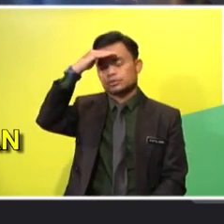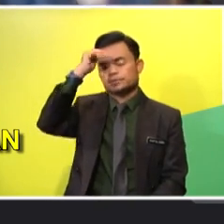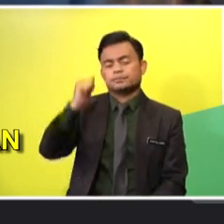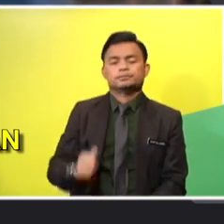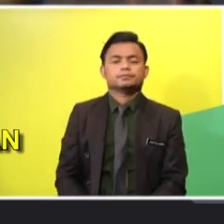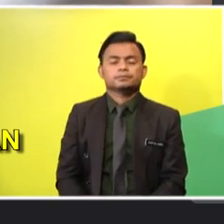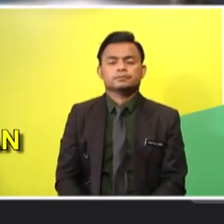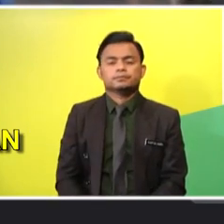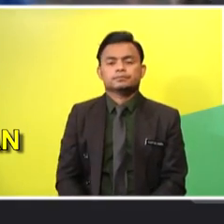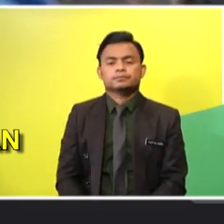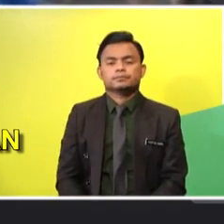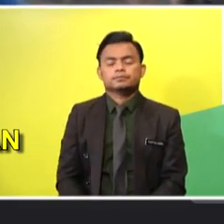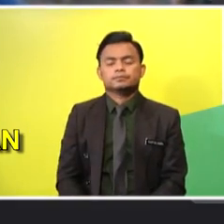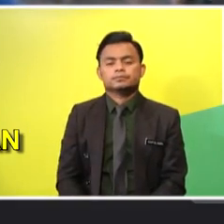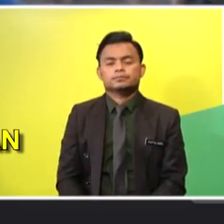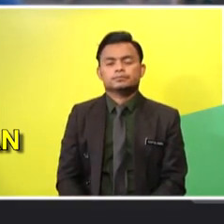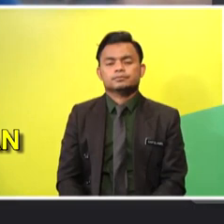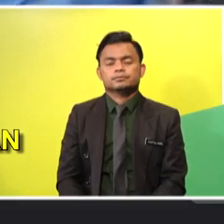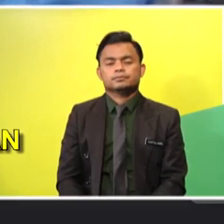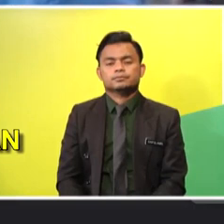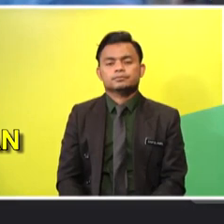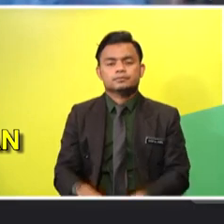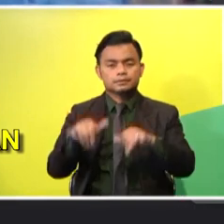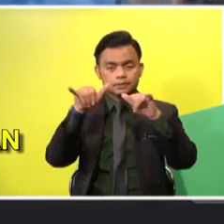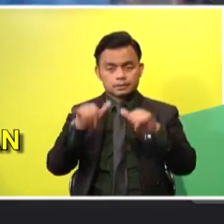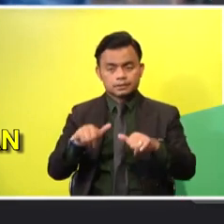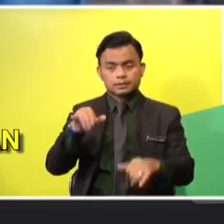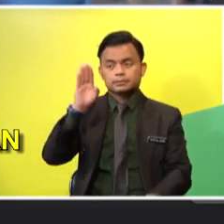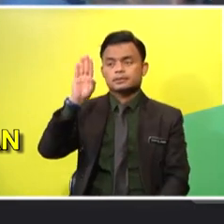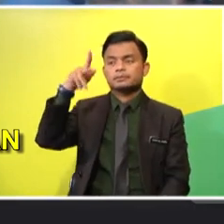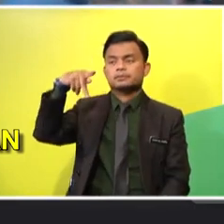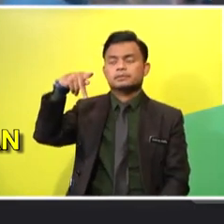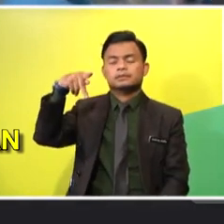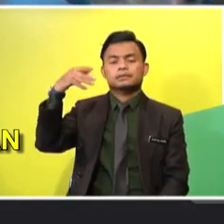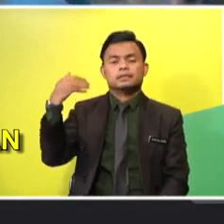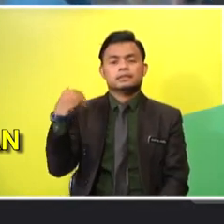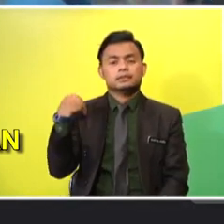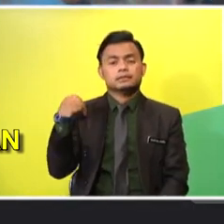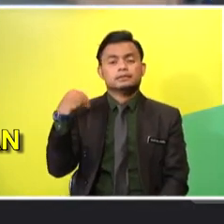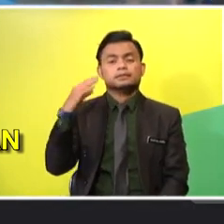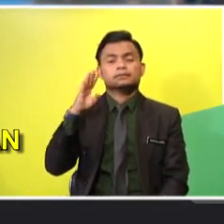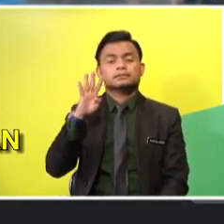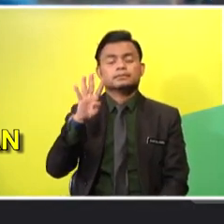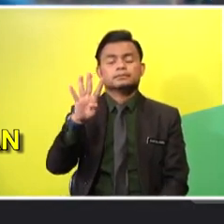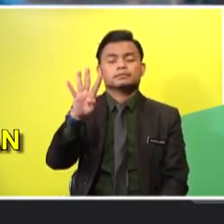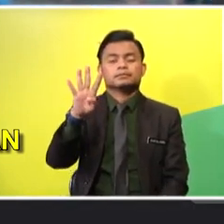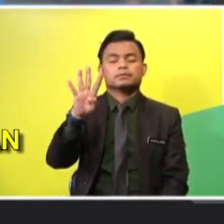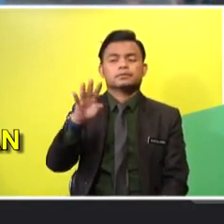Then, okay, live in Batu Pahat. I have